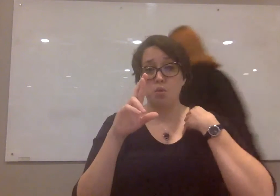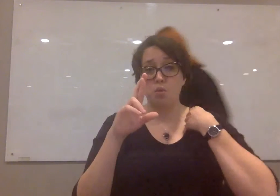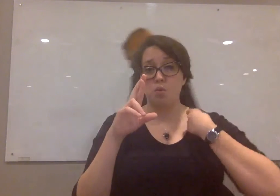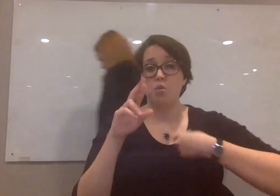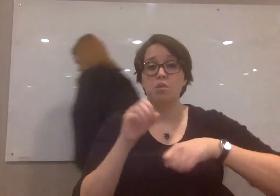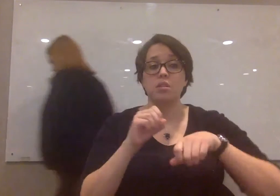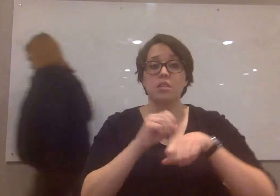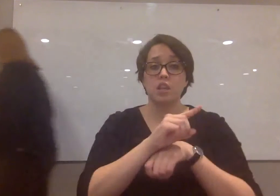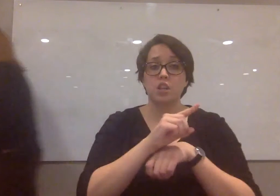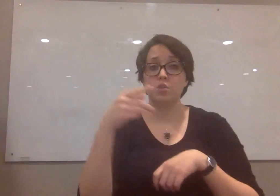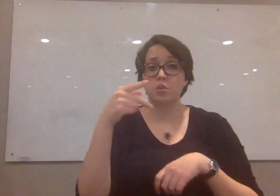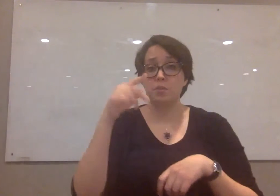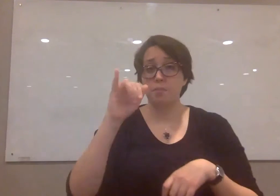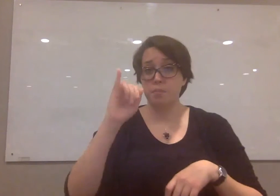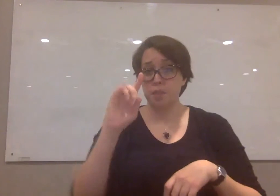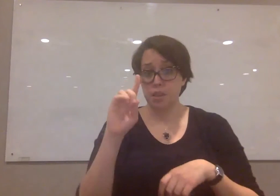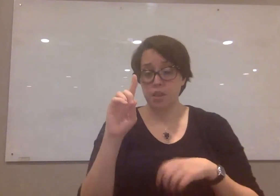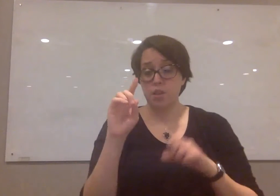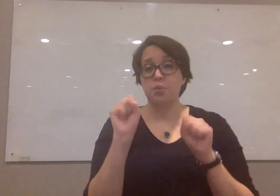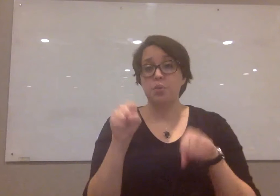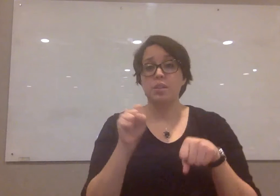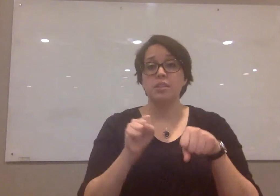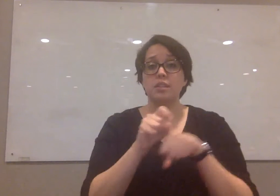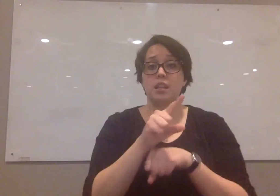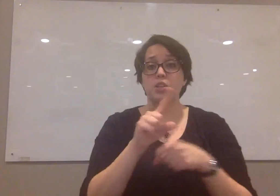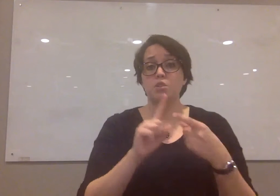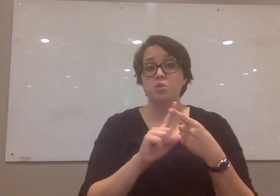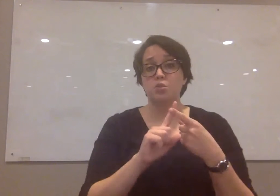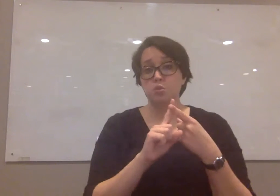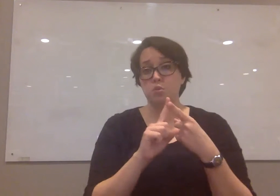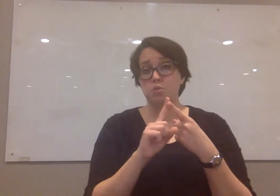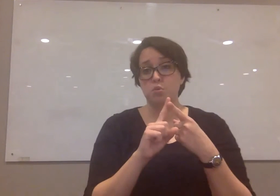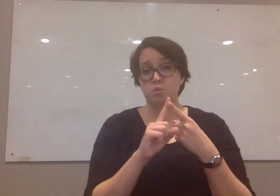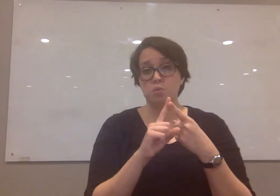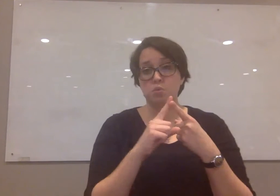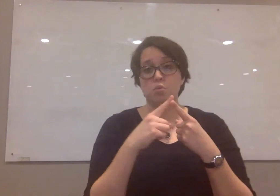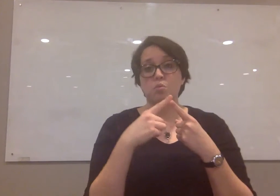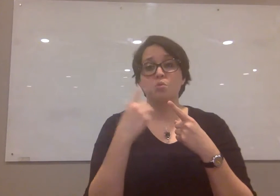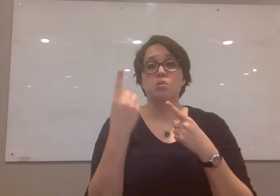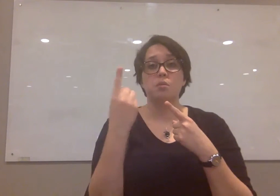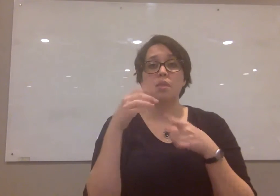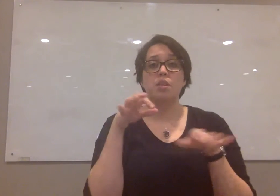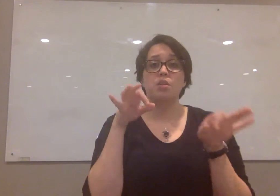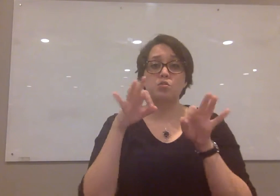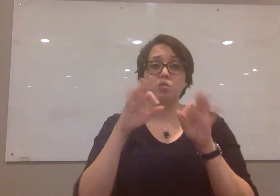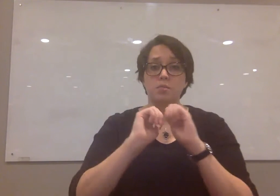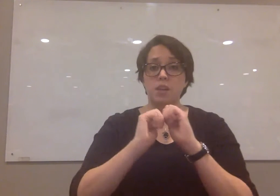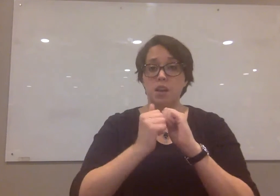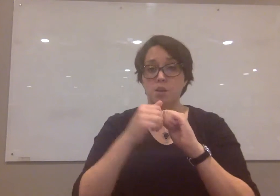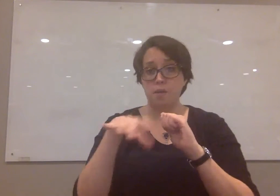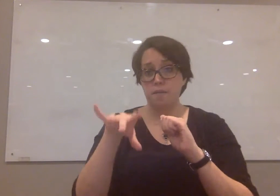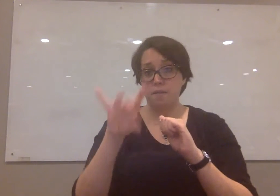we can actually send it to a tuple that describes how to find the process.